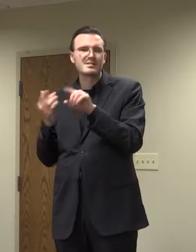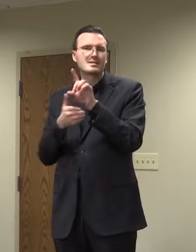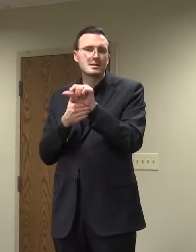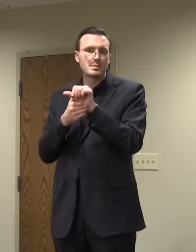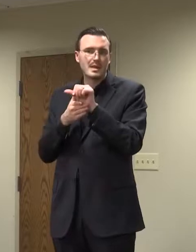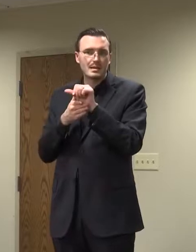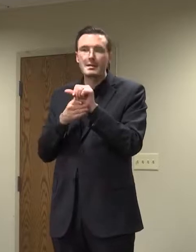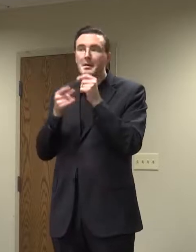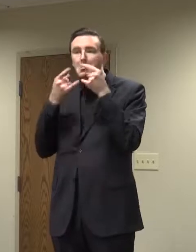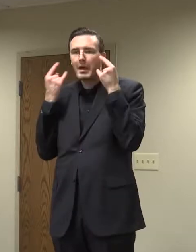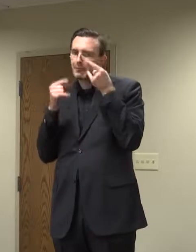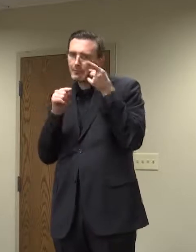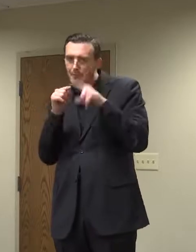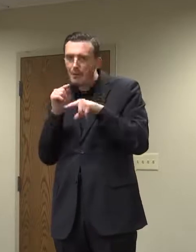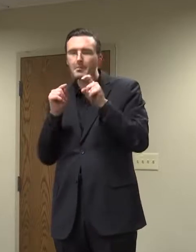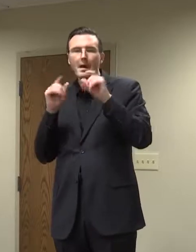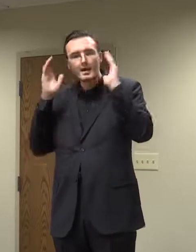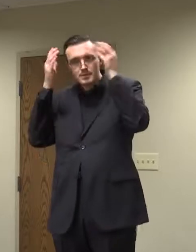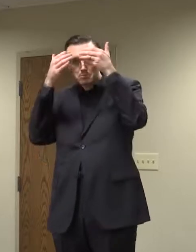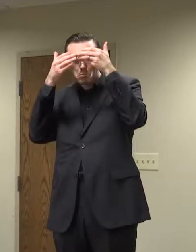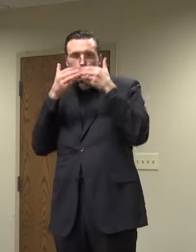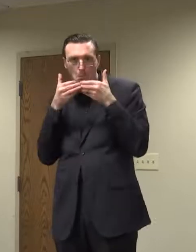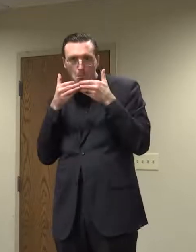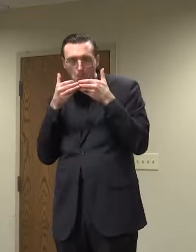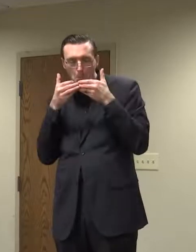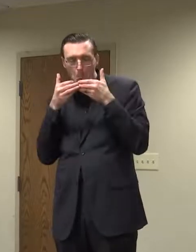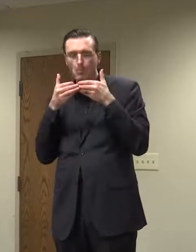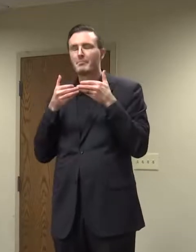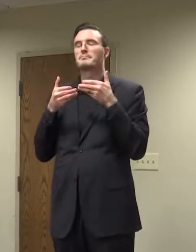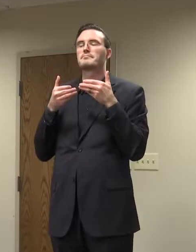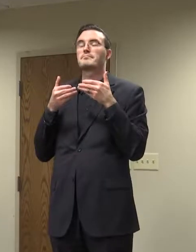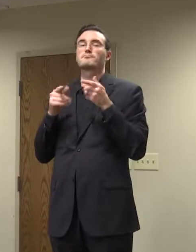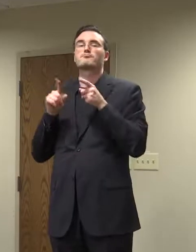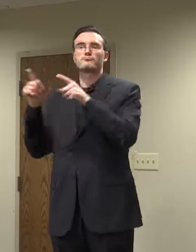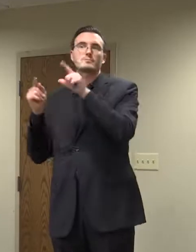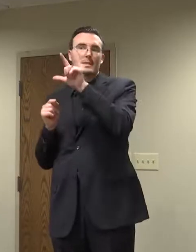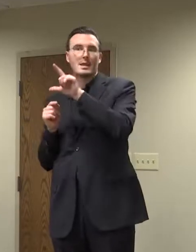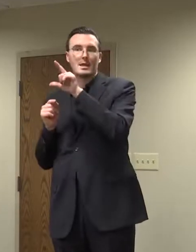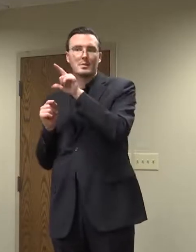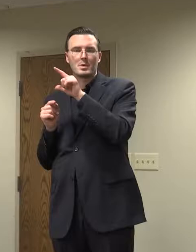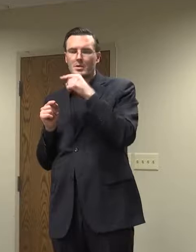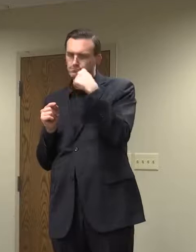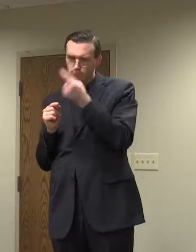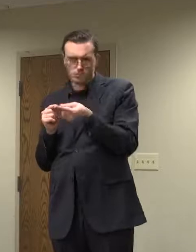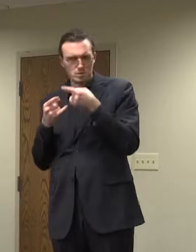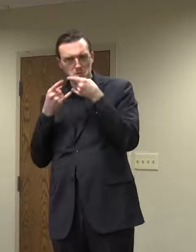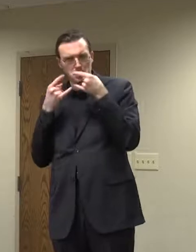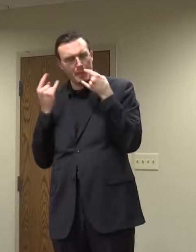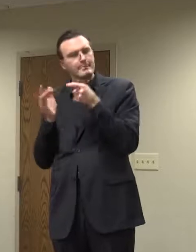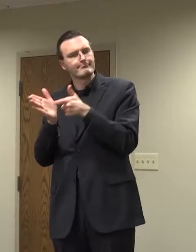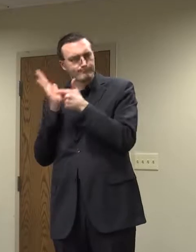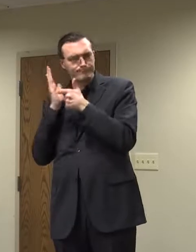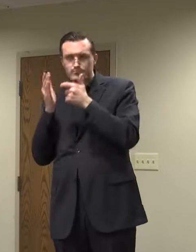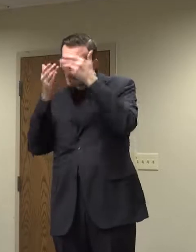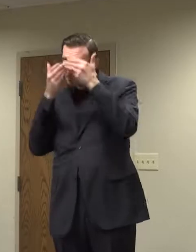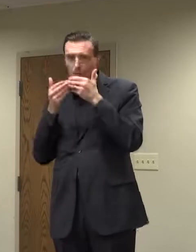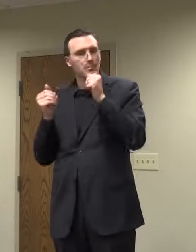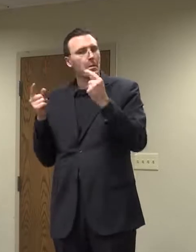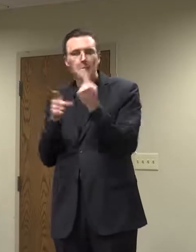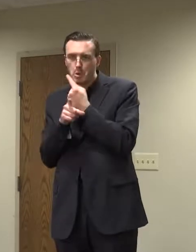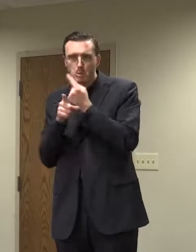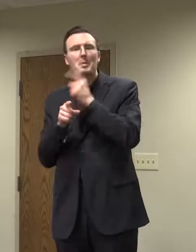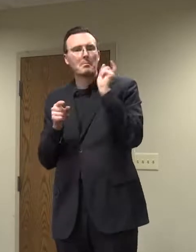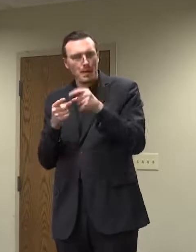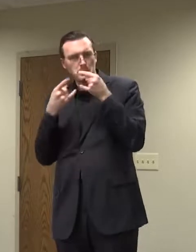was okay, and went to a local library and was told that the face shield was not appropriate. So if you can maybe clarify, or if there's maybe a best